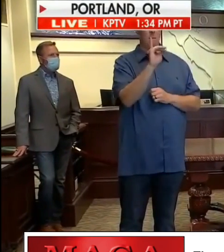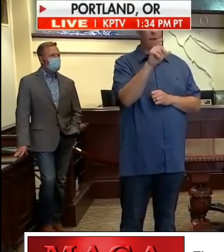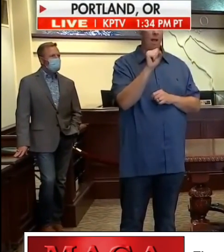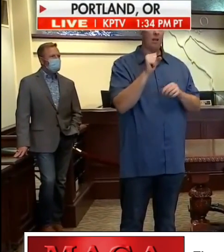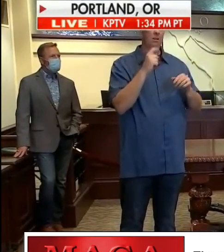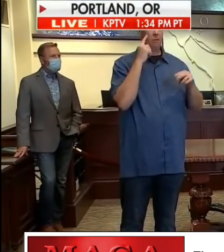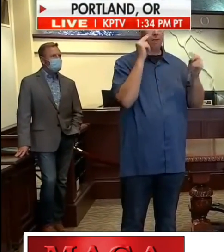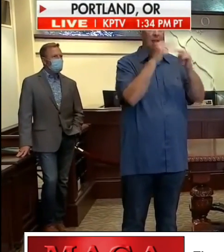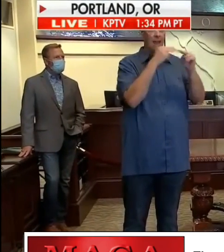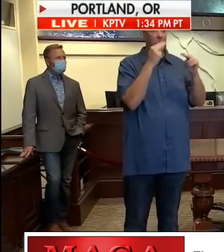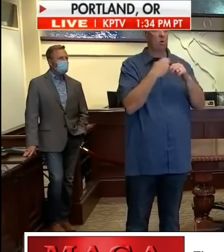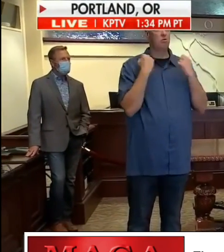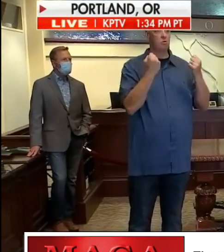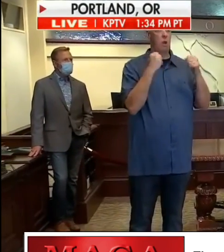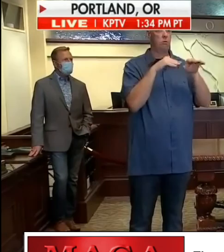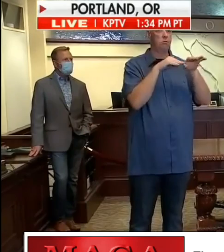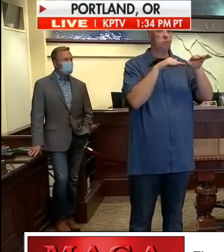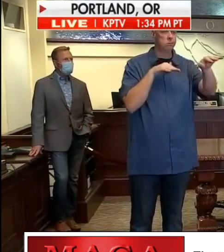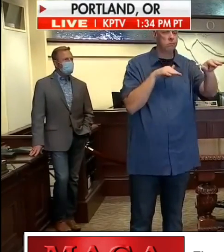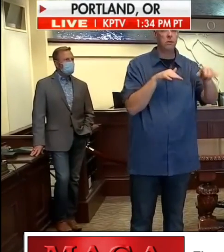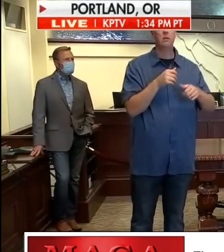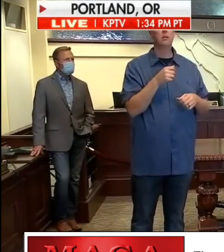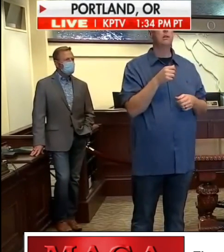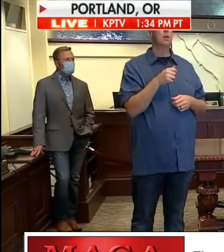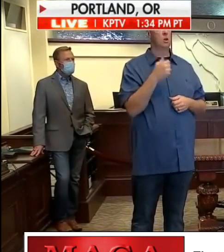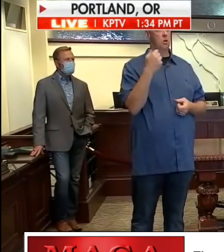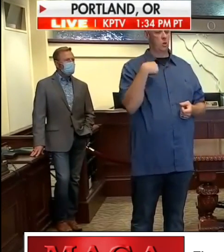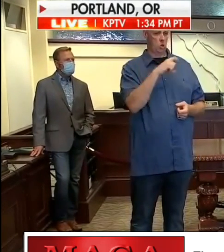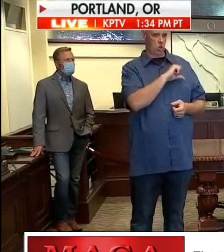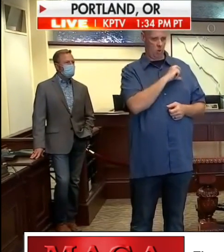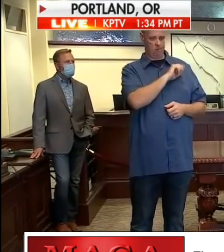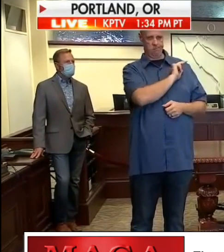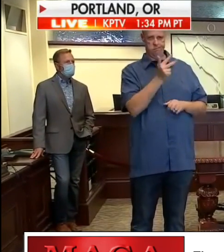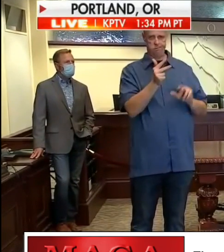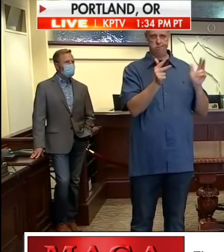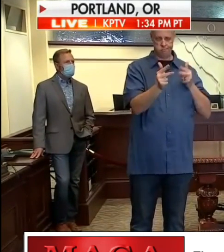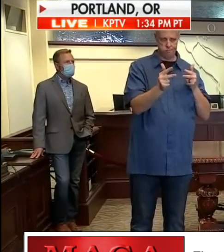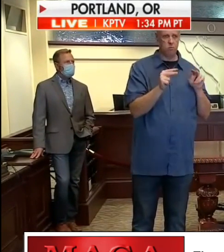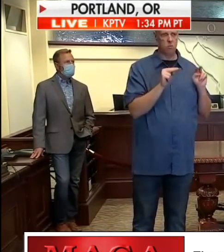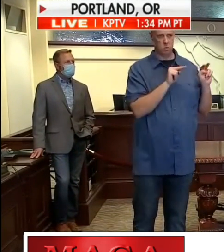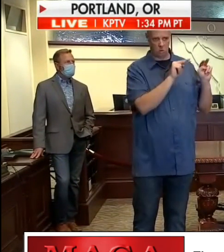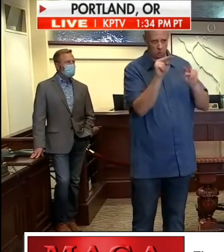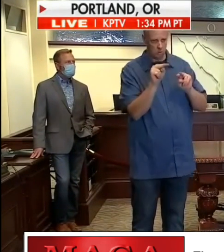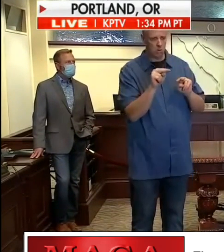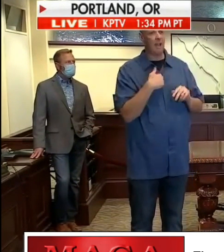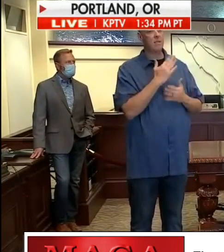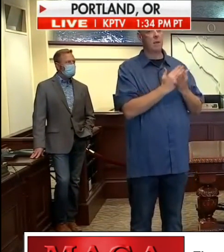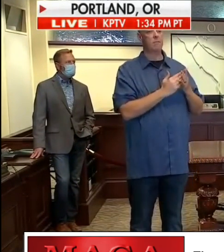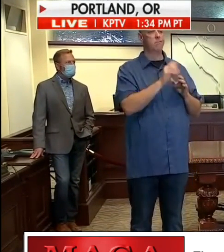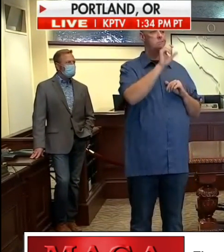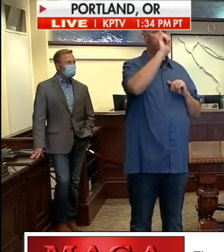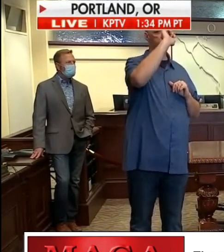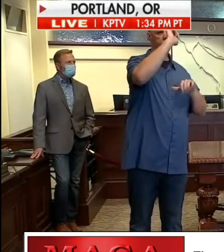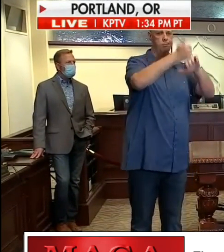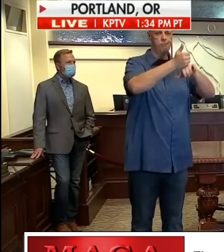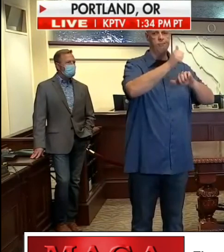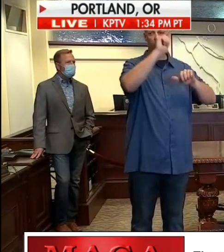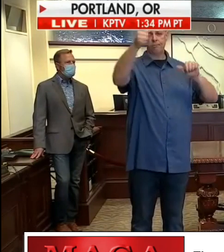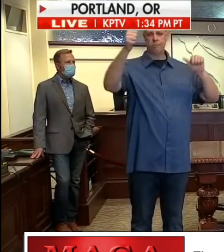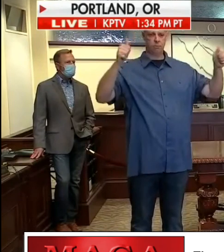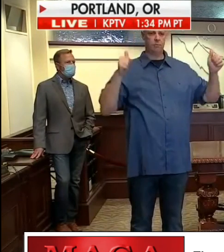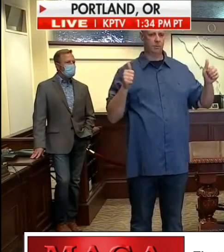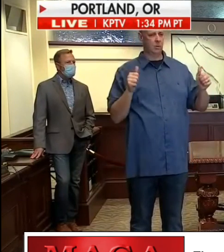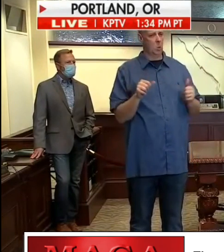the highways. So we did have officers in vehicles. We had our traffic division. We had folks stationed at different areas. But it's